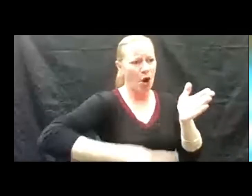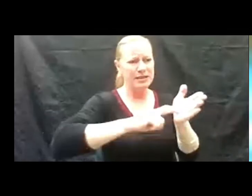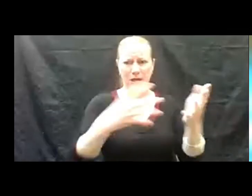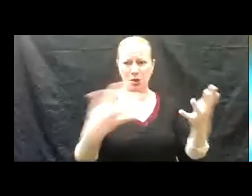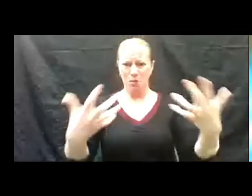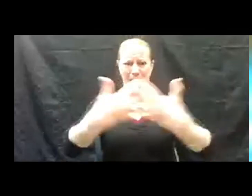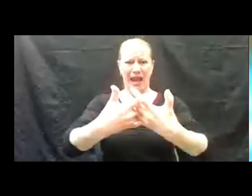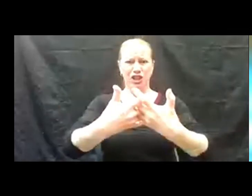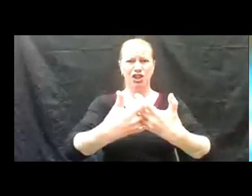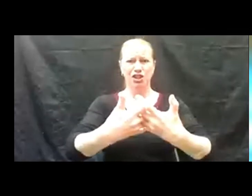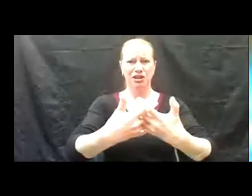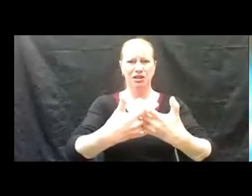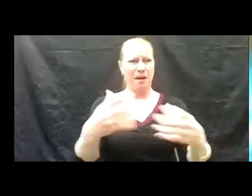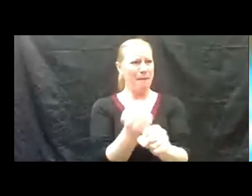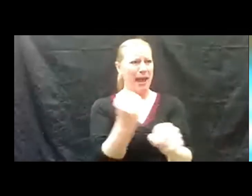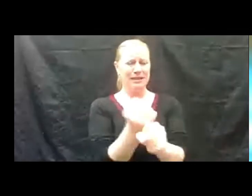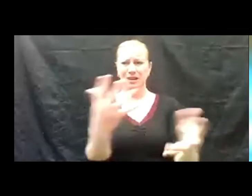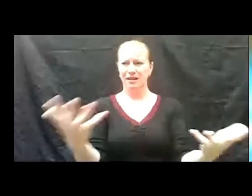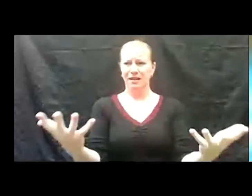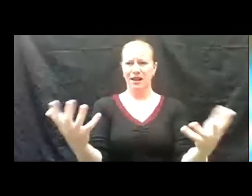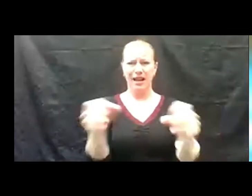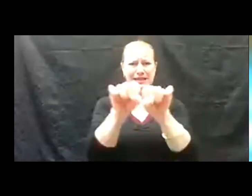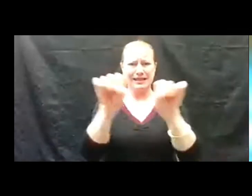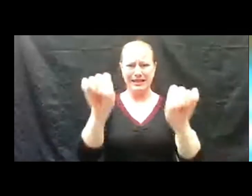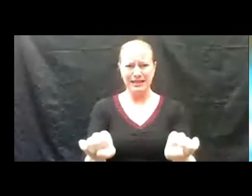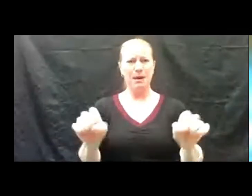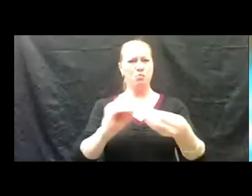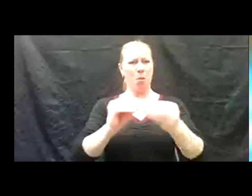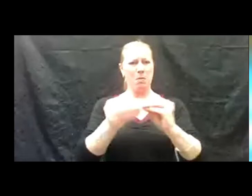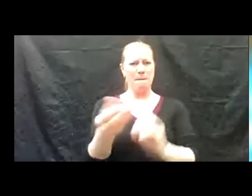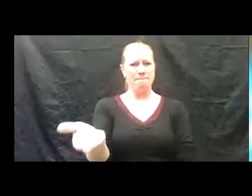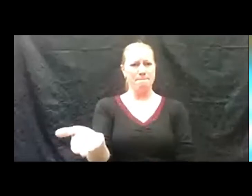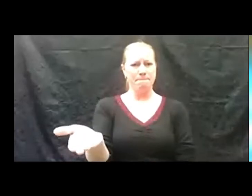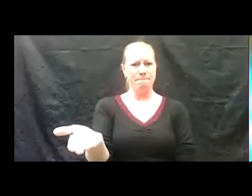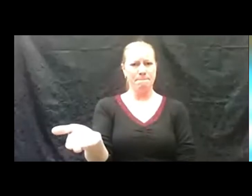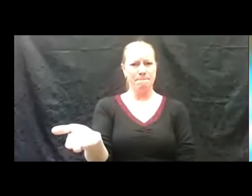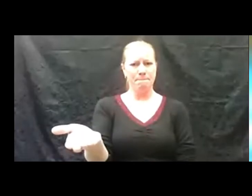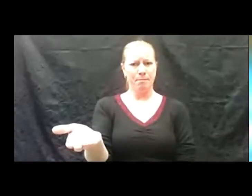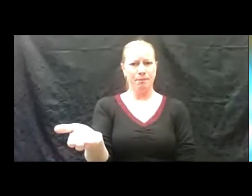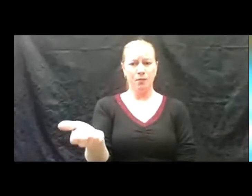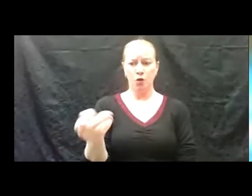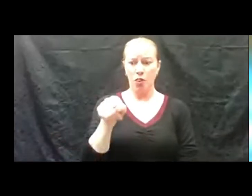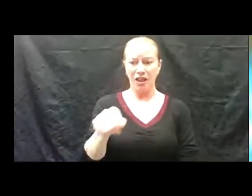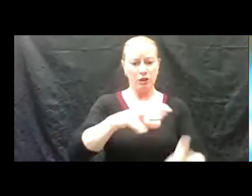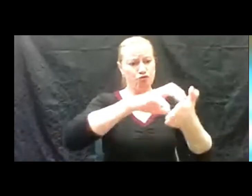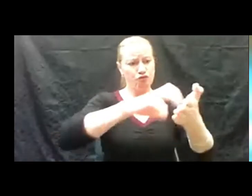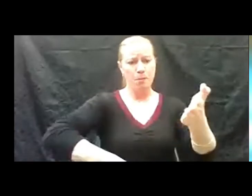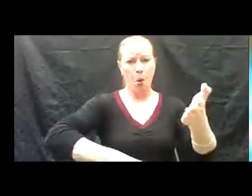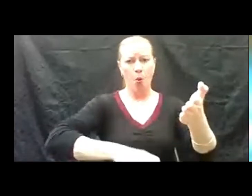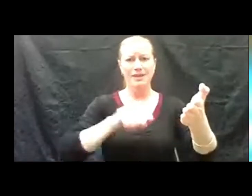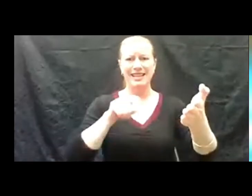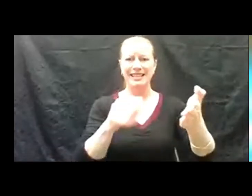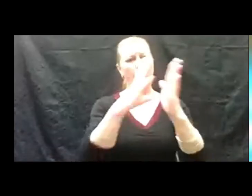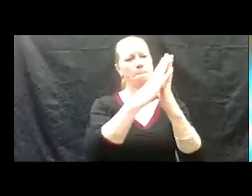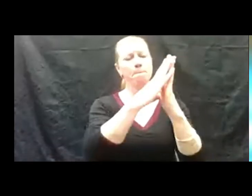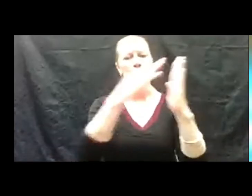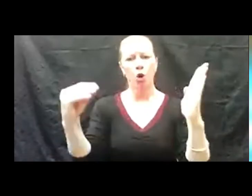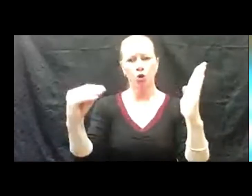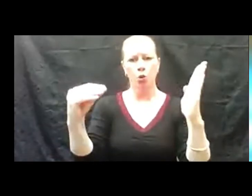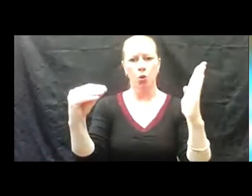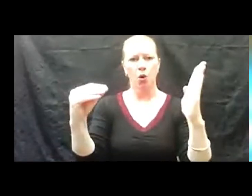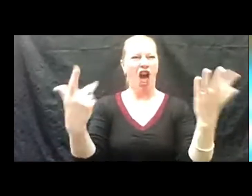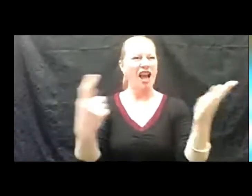that makes it a systemic issue. So this report is a model, is a point